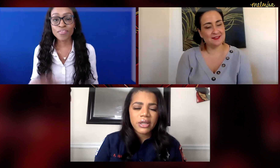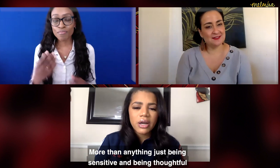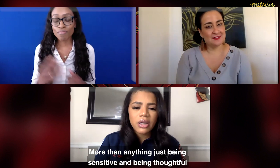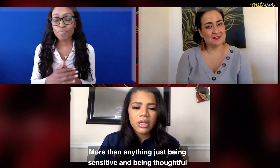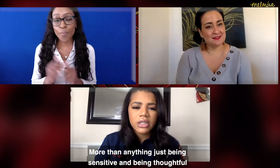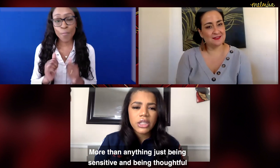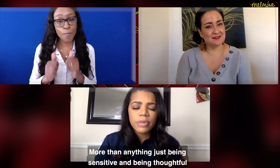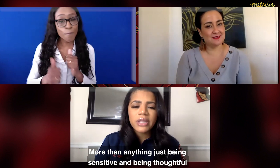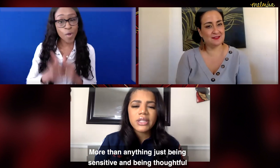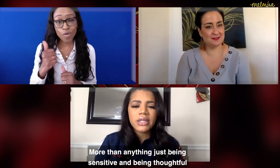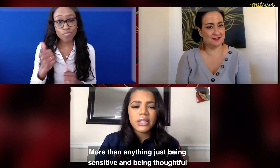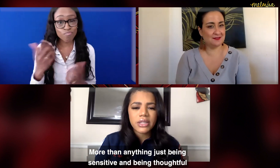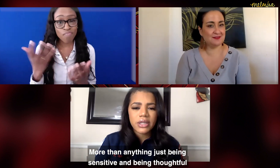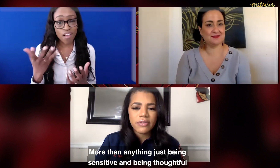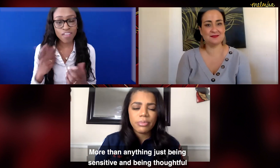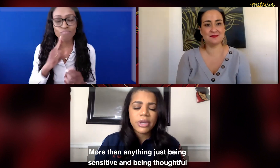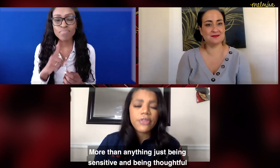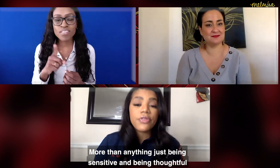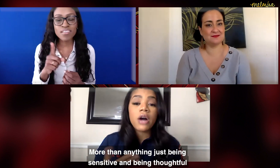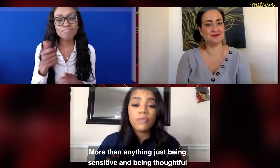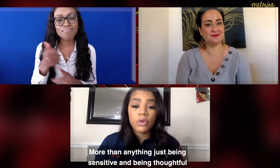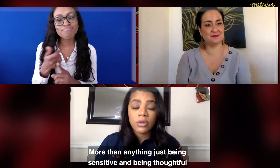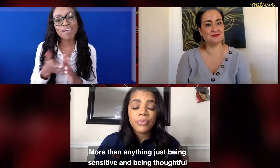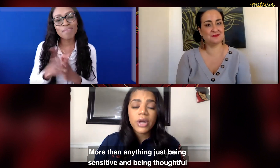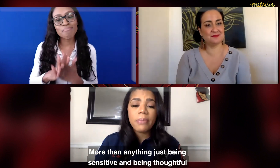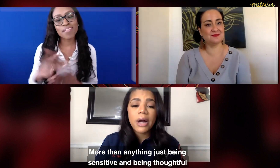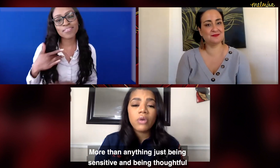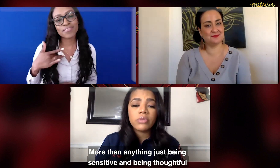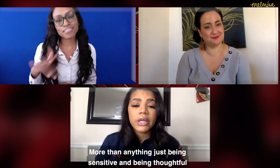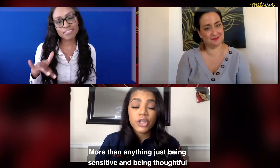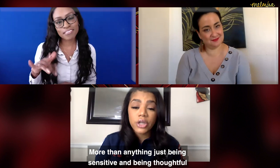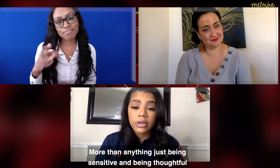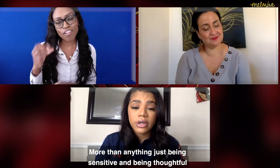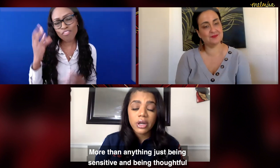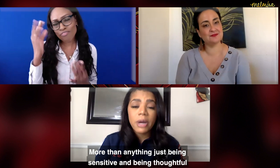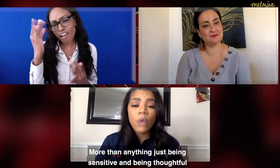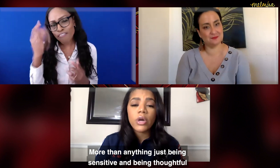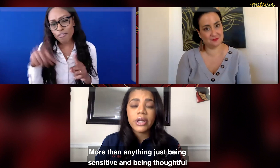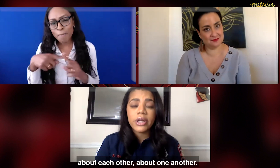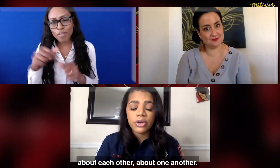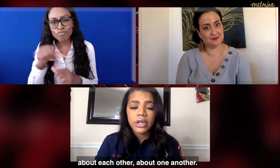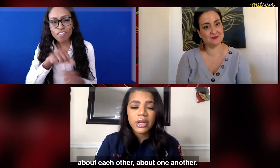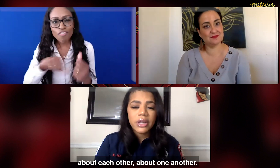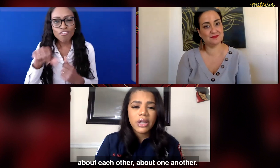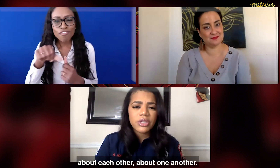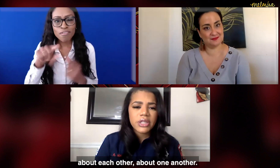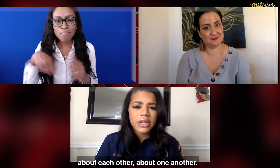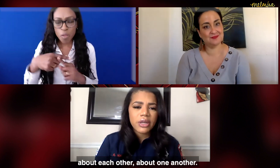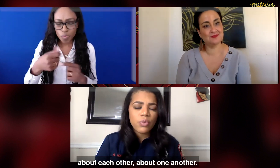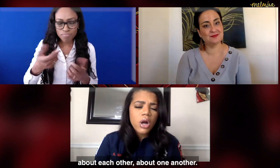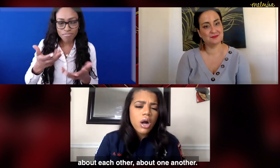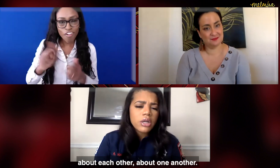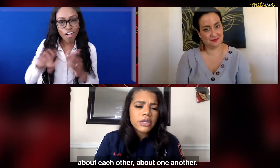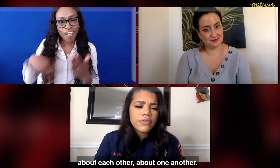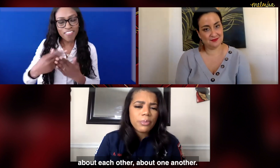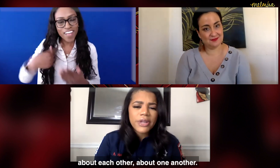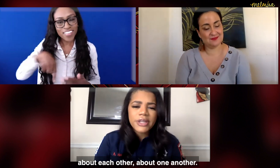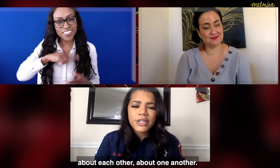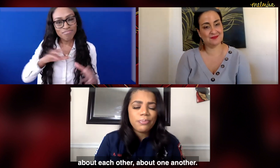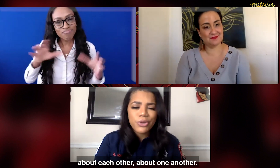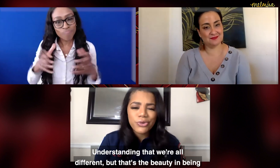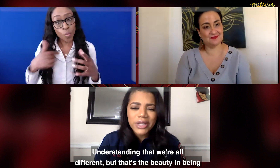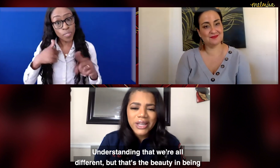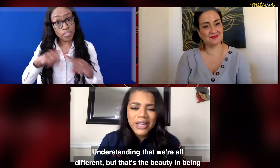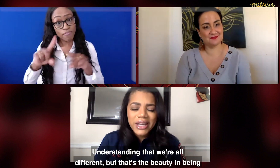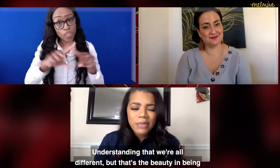anything, just being sensitive and being thoughtful about each other, about one another, understanding that we're all different, but that's